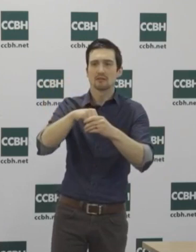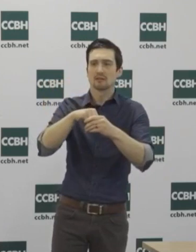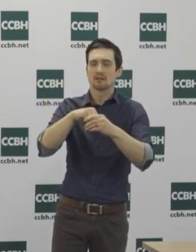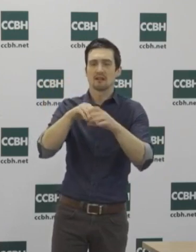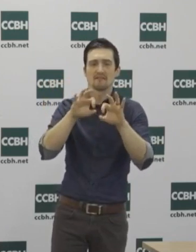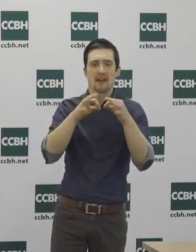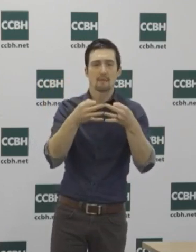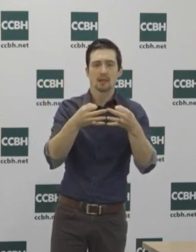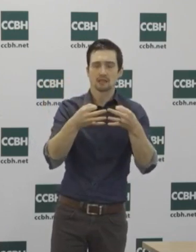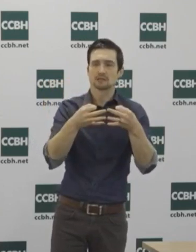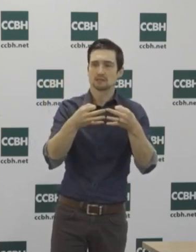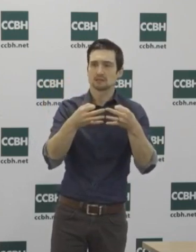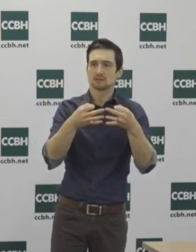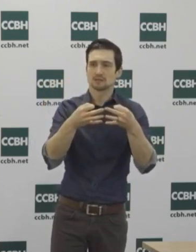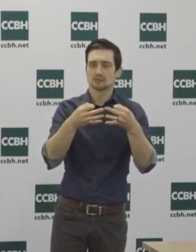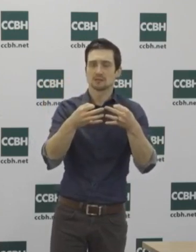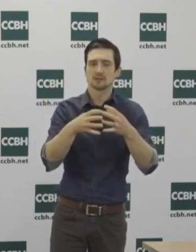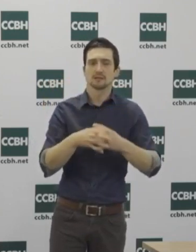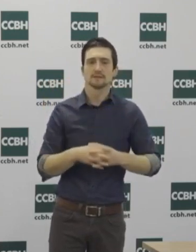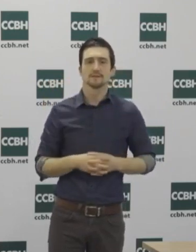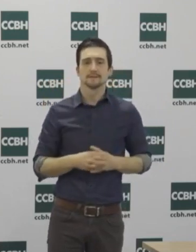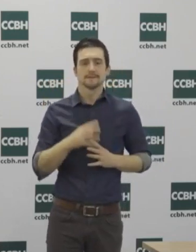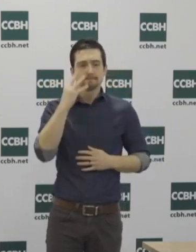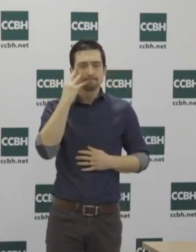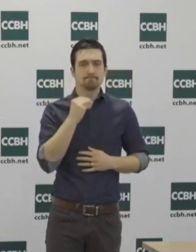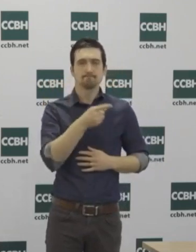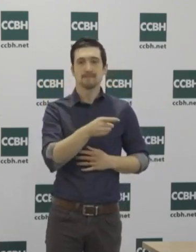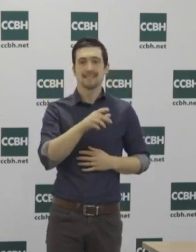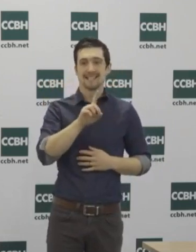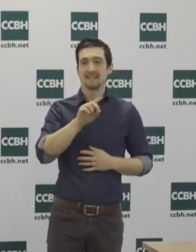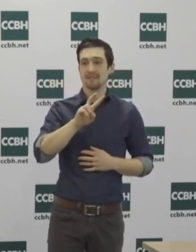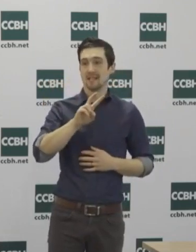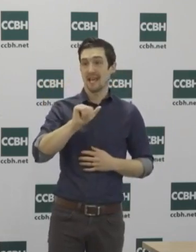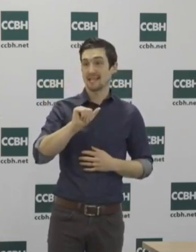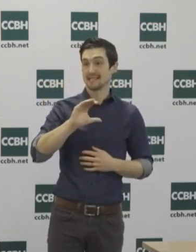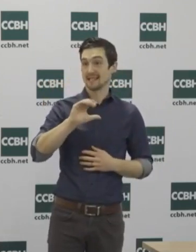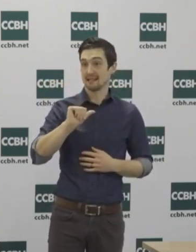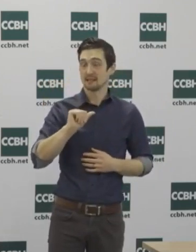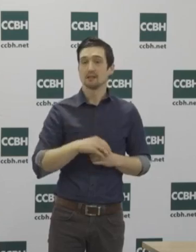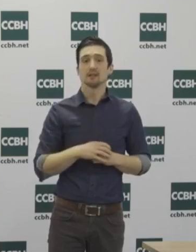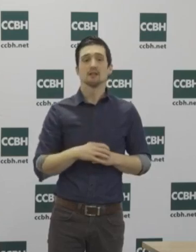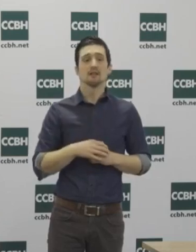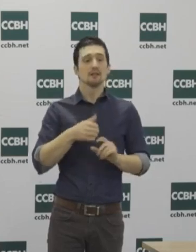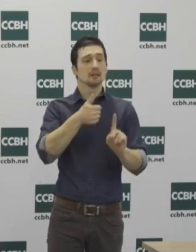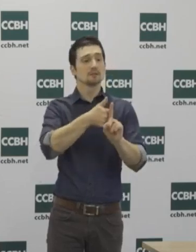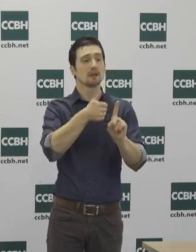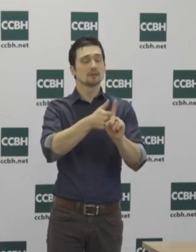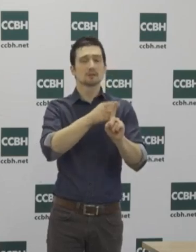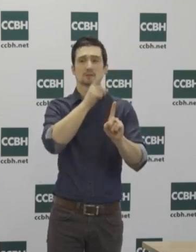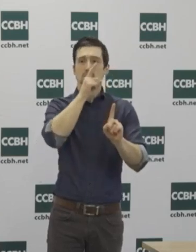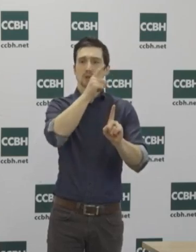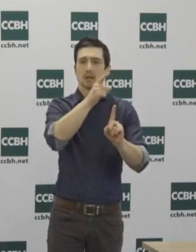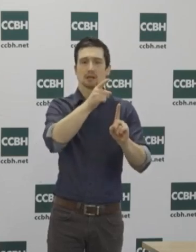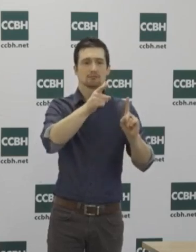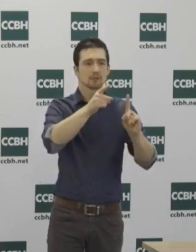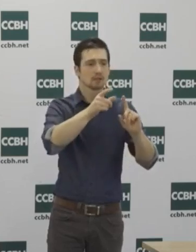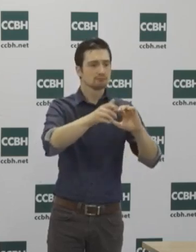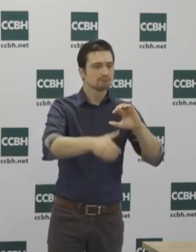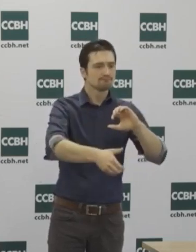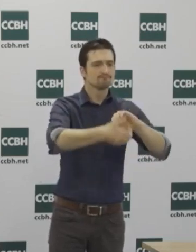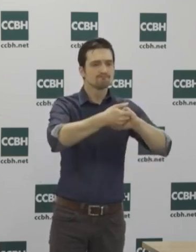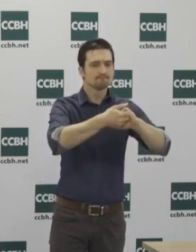intimate partners. The DVCAC is a comprehensive provider of